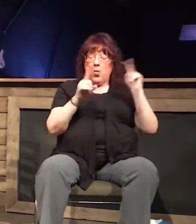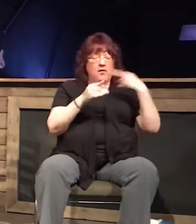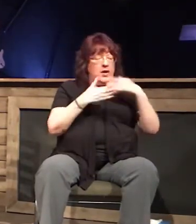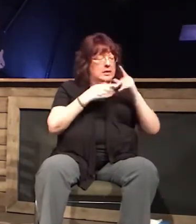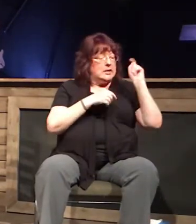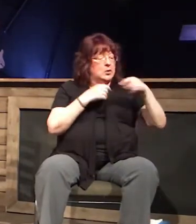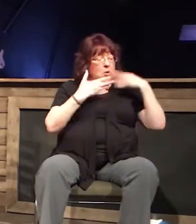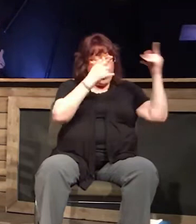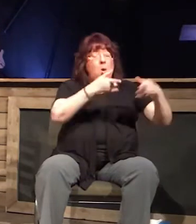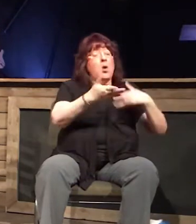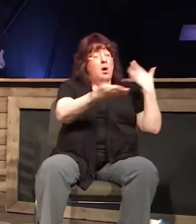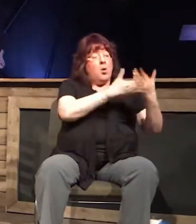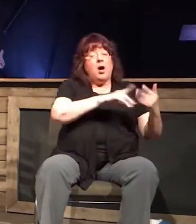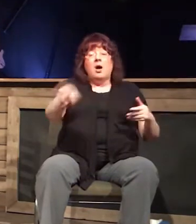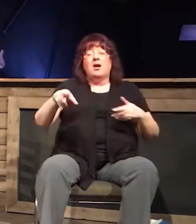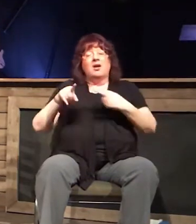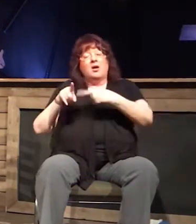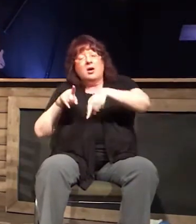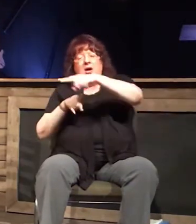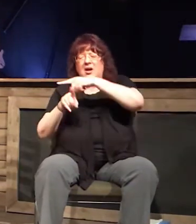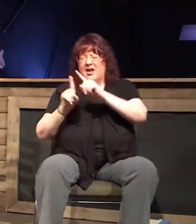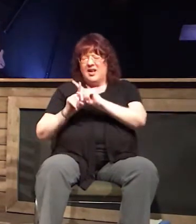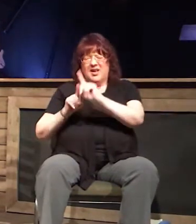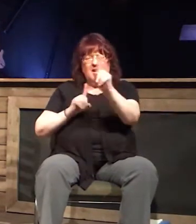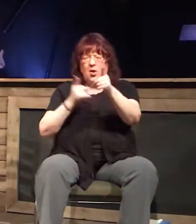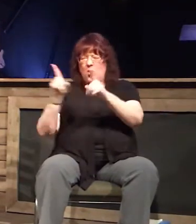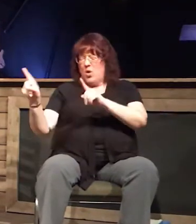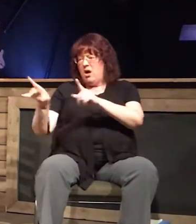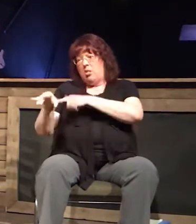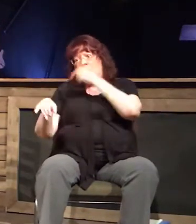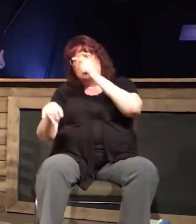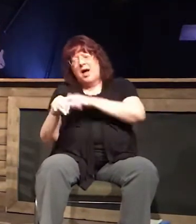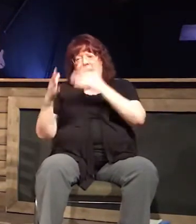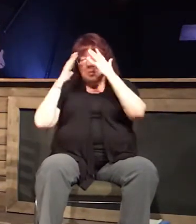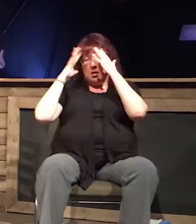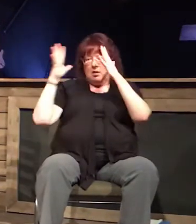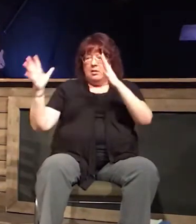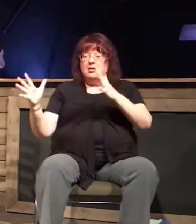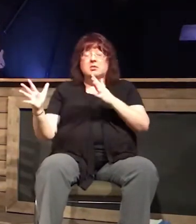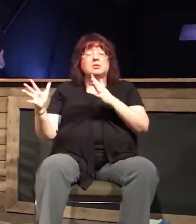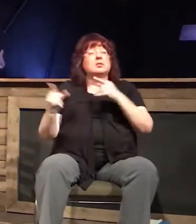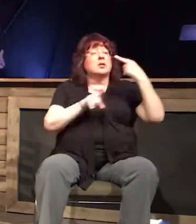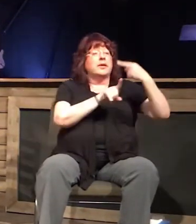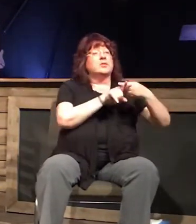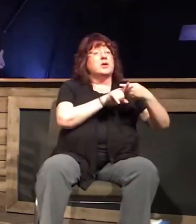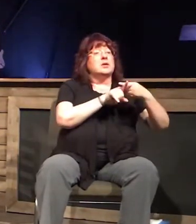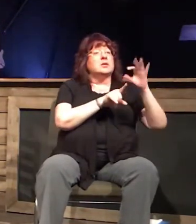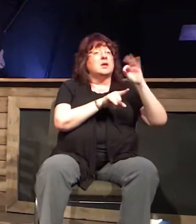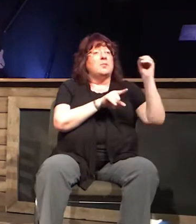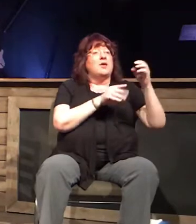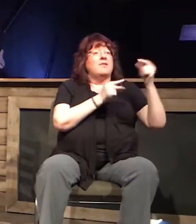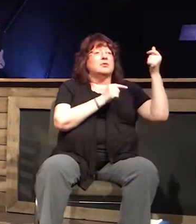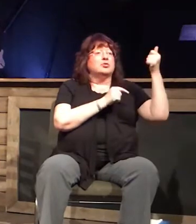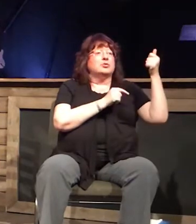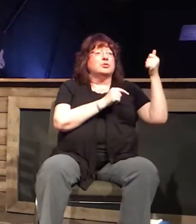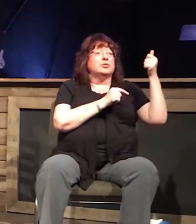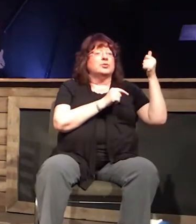go. Roundabouts are like, where do I get off? This is taking a long time. Intersections are 90%